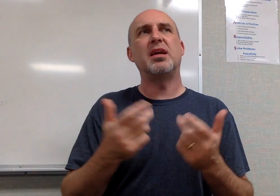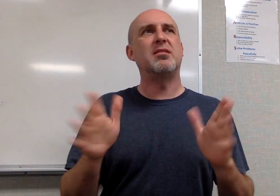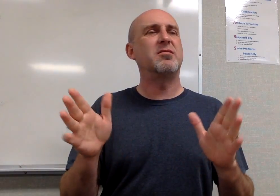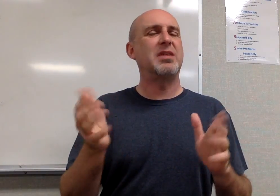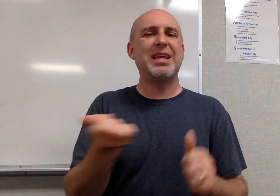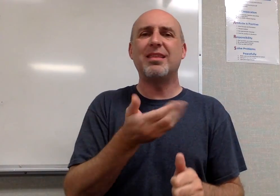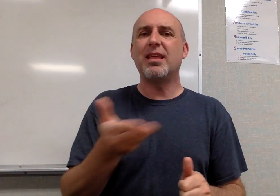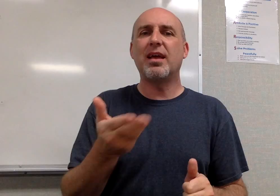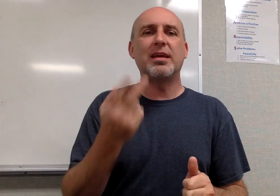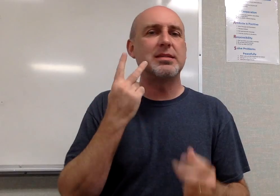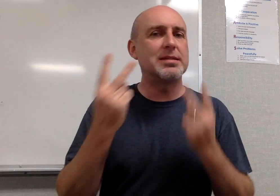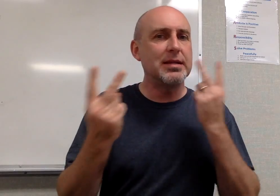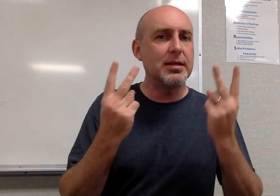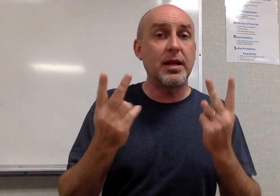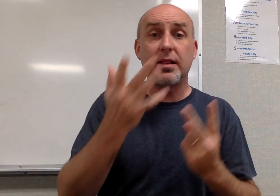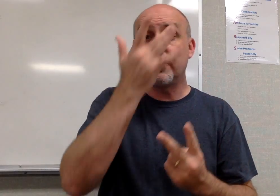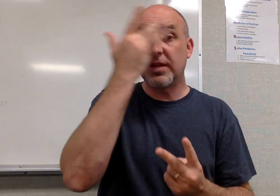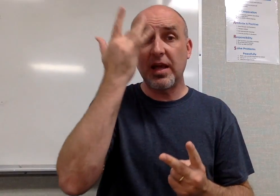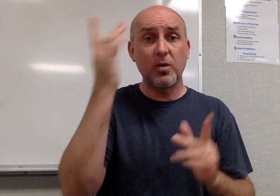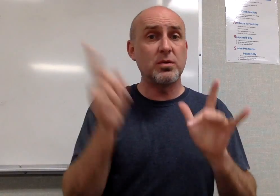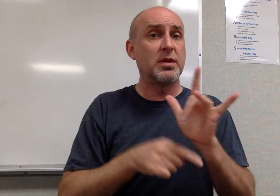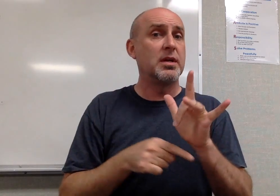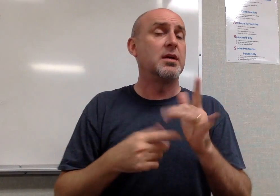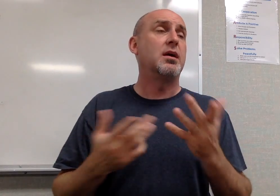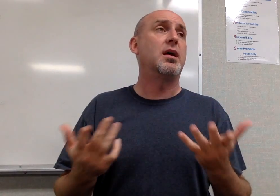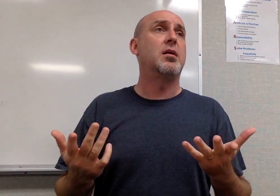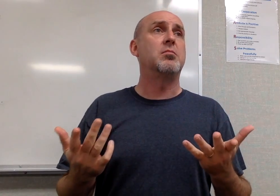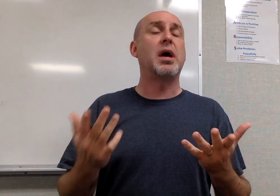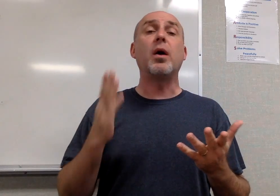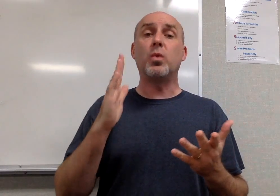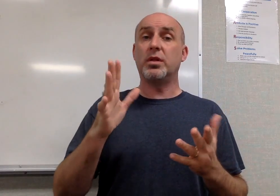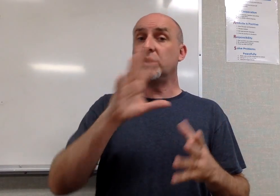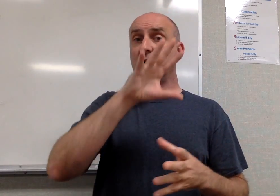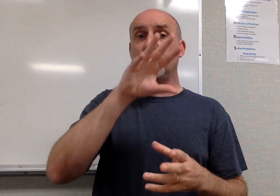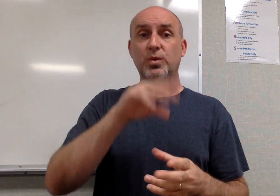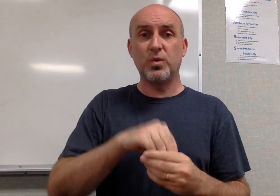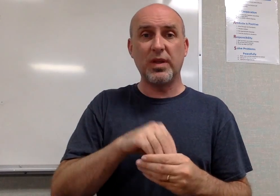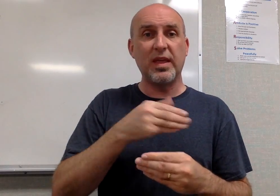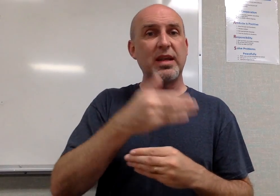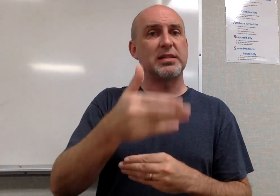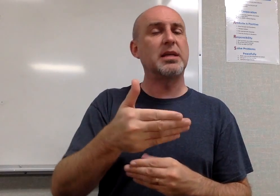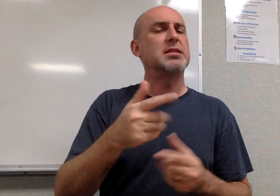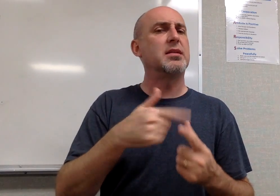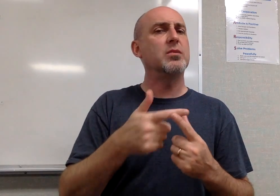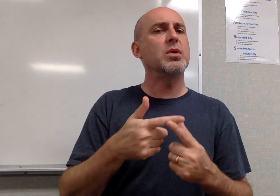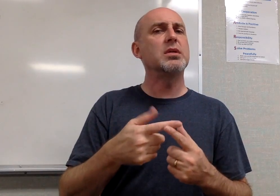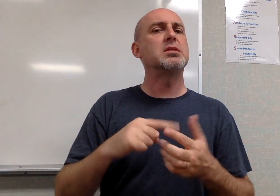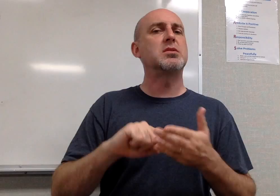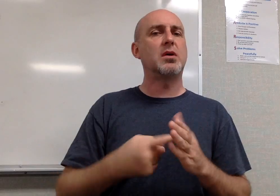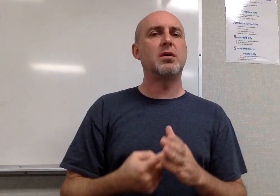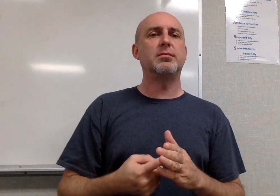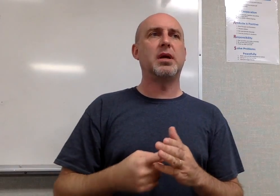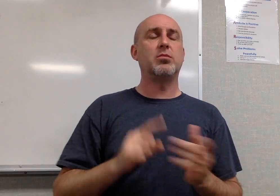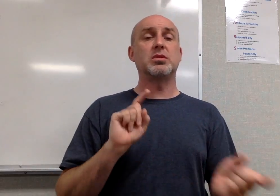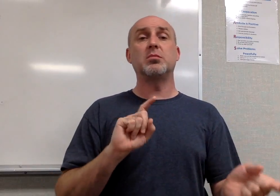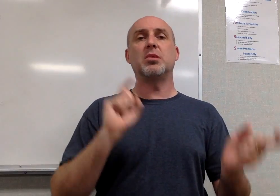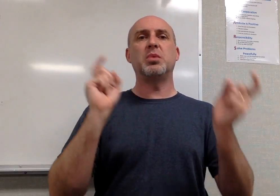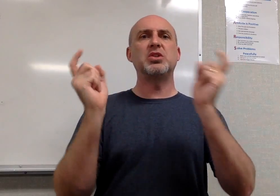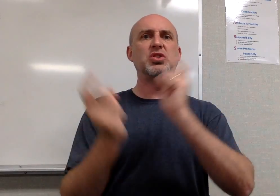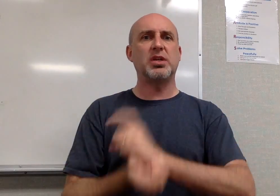of anything I can see that I left out, I will include in that next lesson. And then we're going to start, there's going to be a big